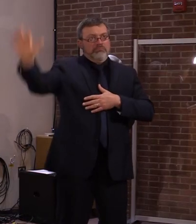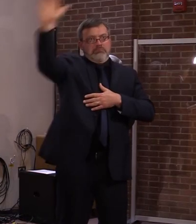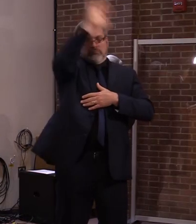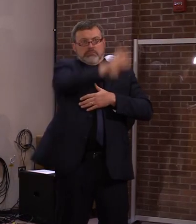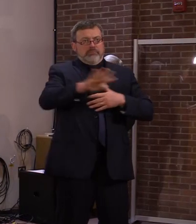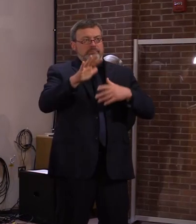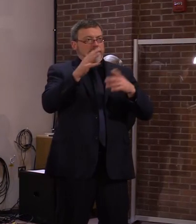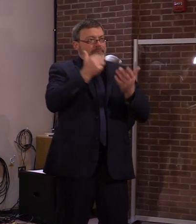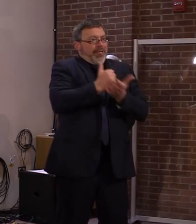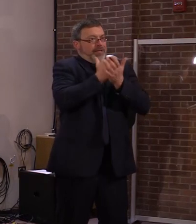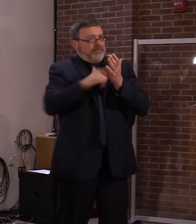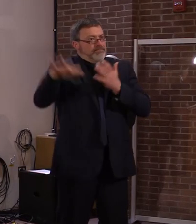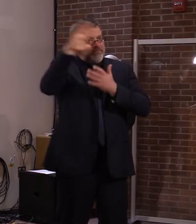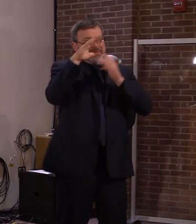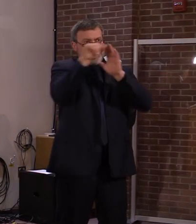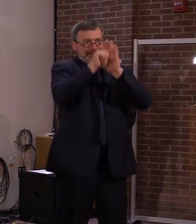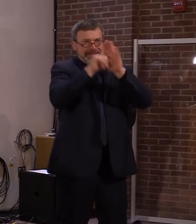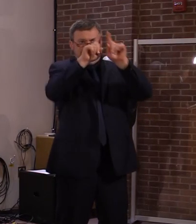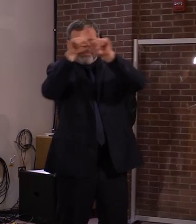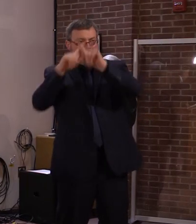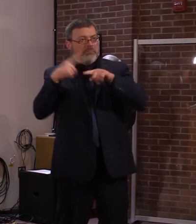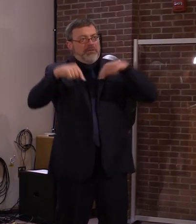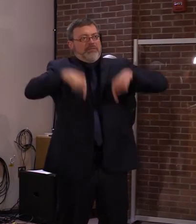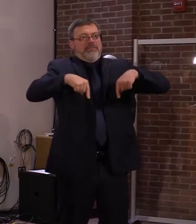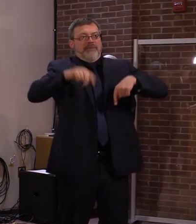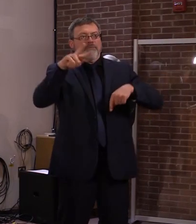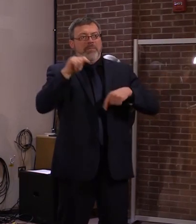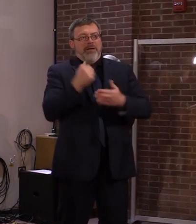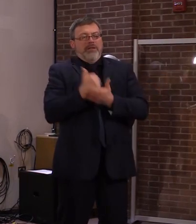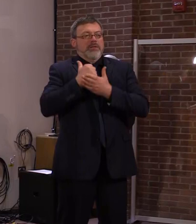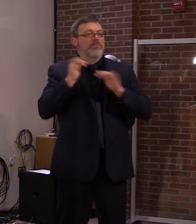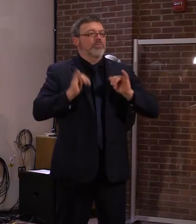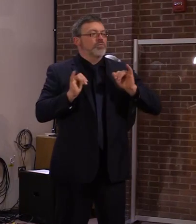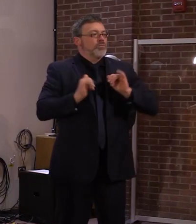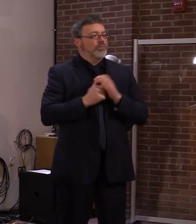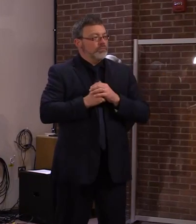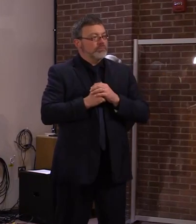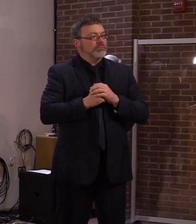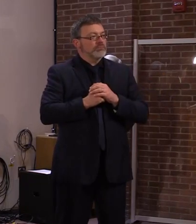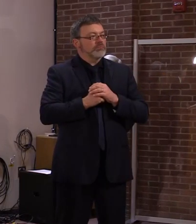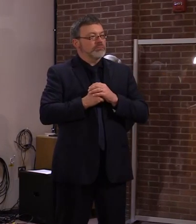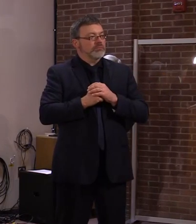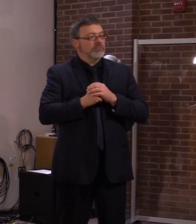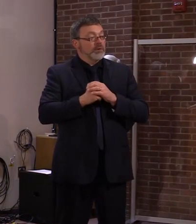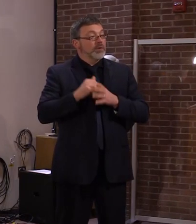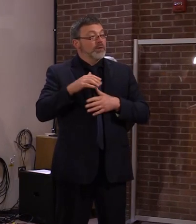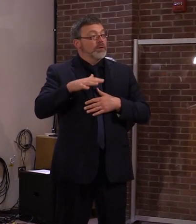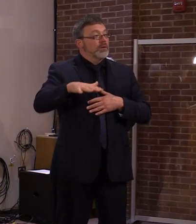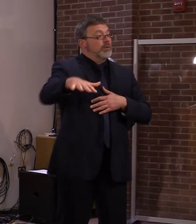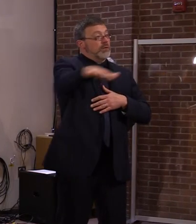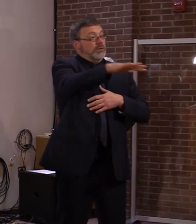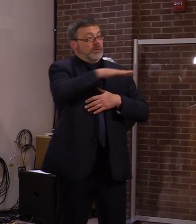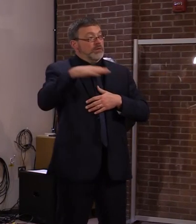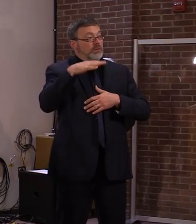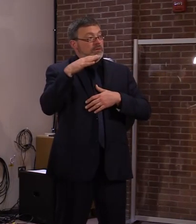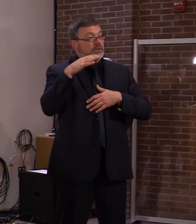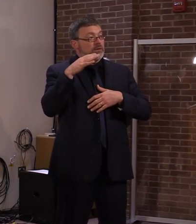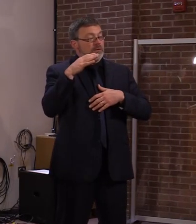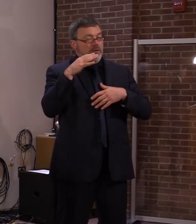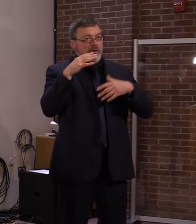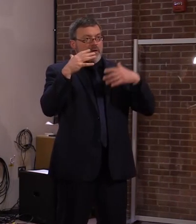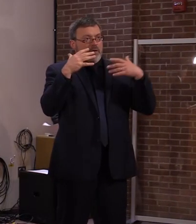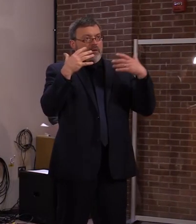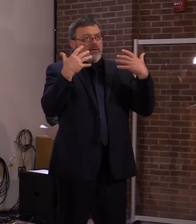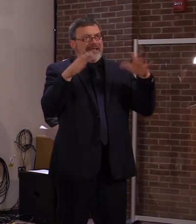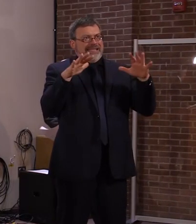about one-third of this entire population, about 14,000 kids, have signed up for their appointment or gotten their